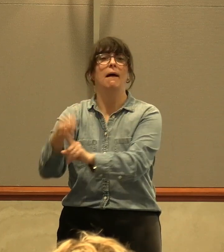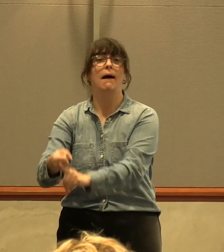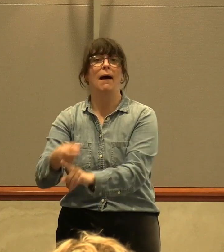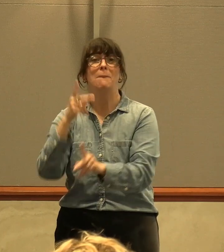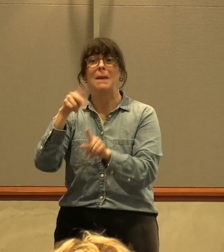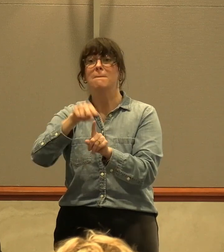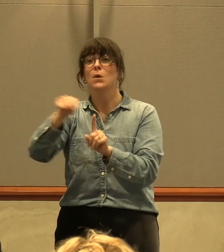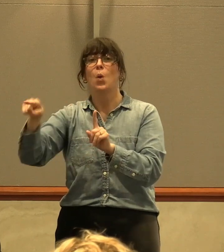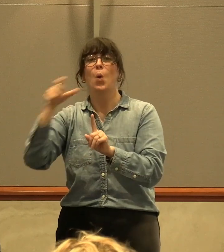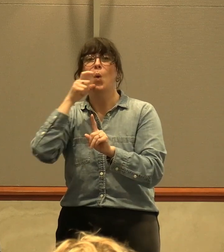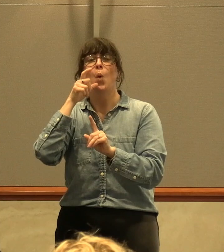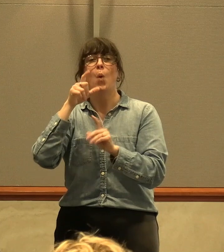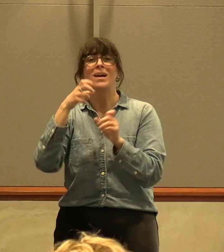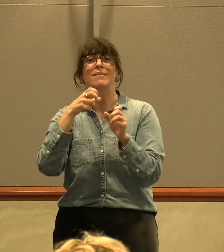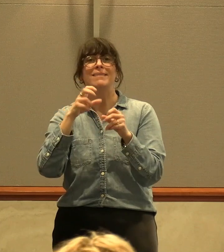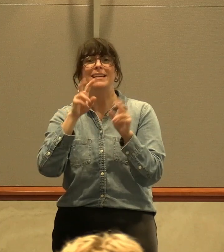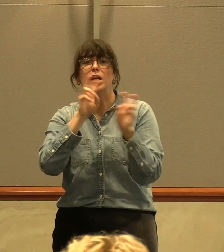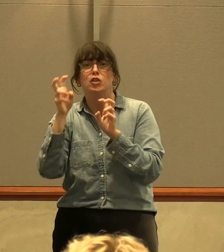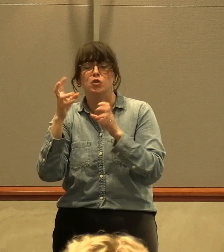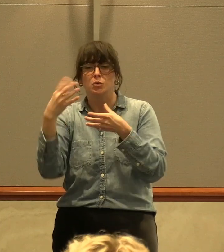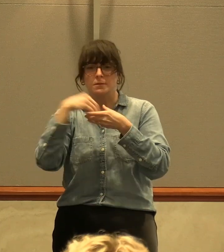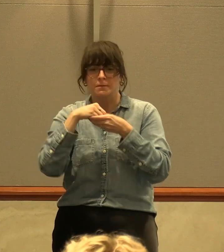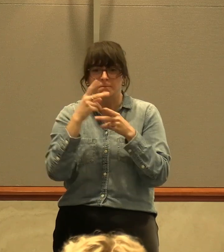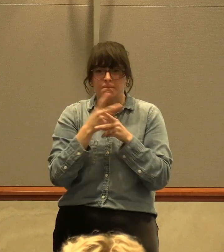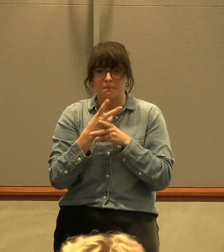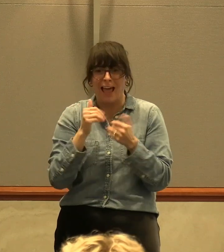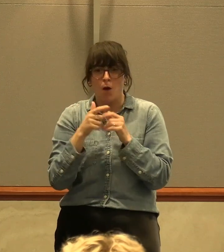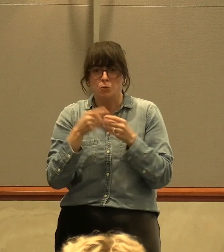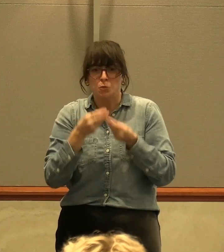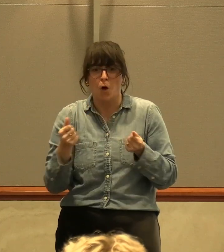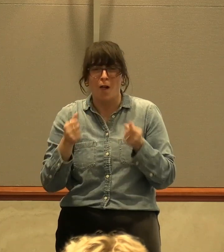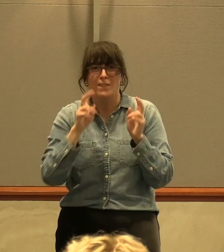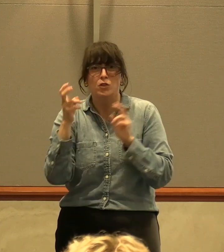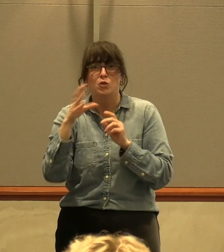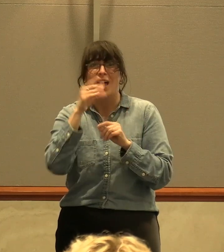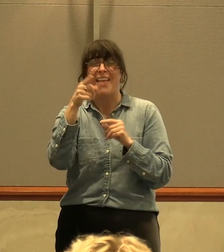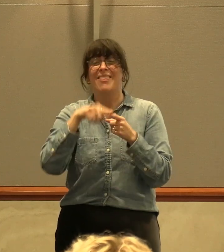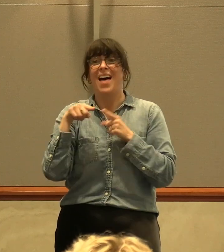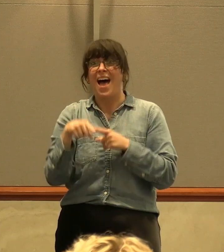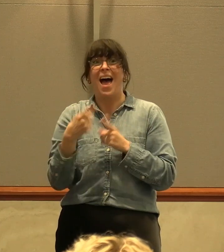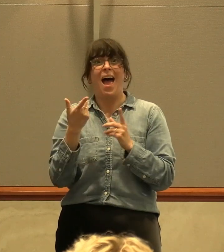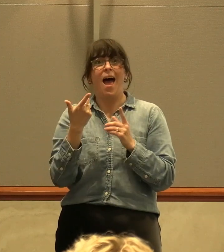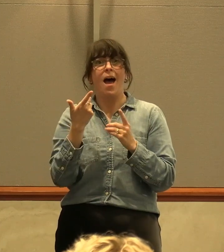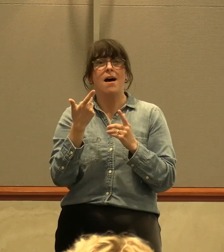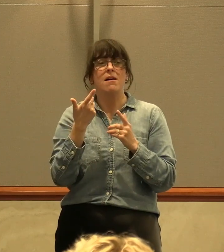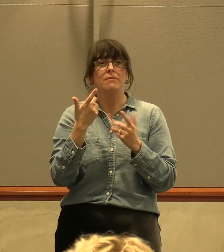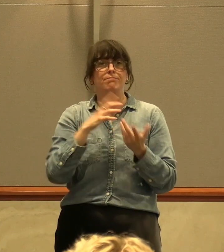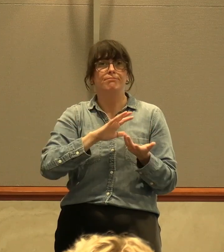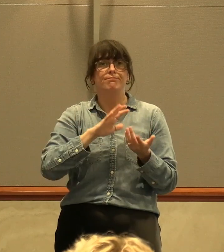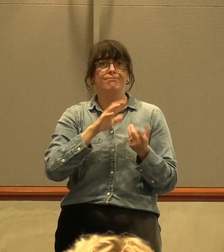in their own hands, and you get synagogues attacked, you get people killed.